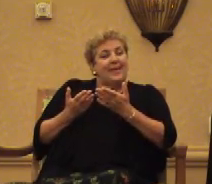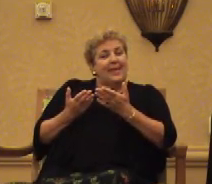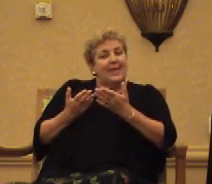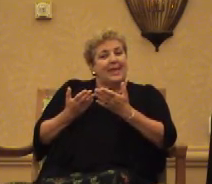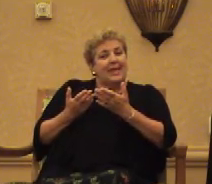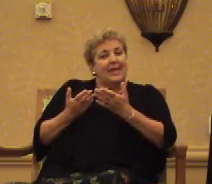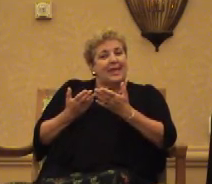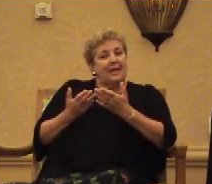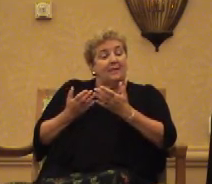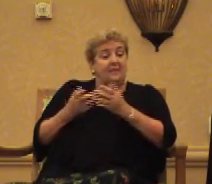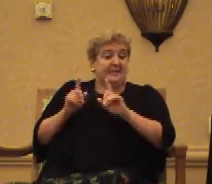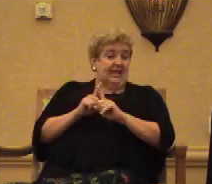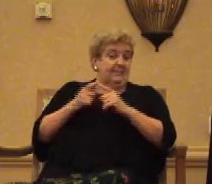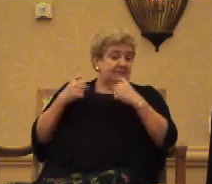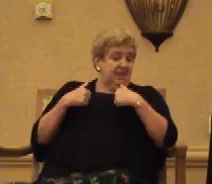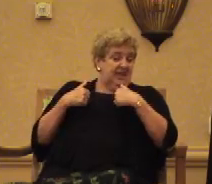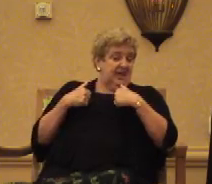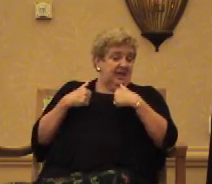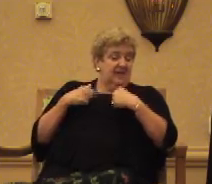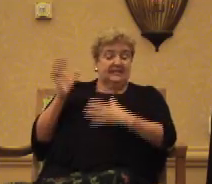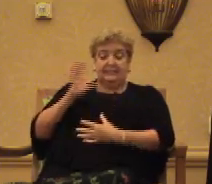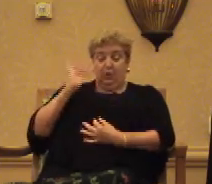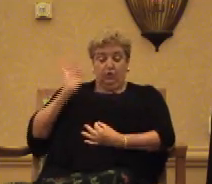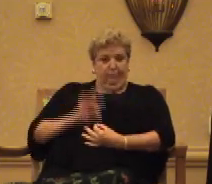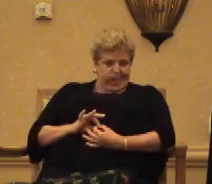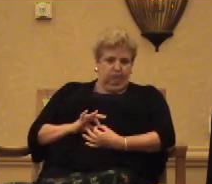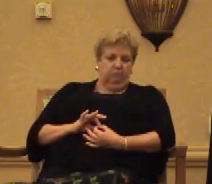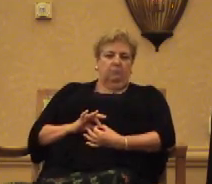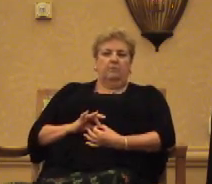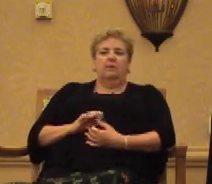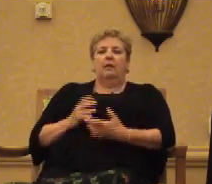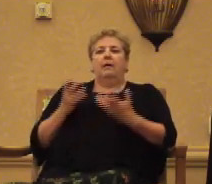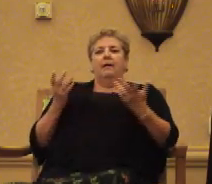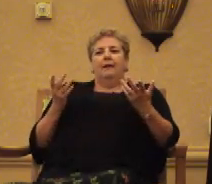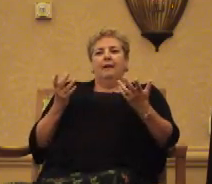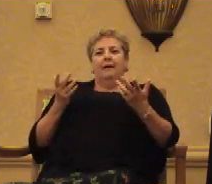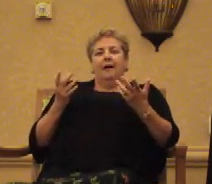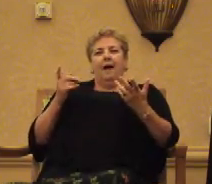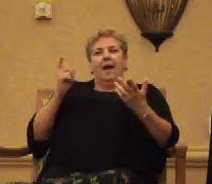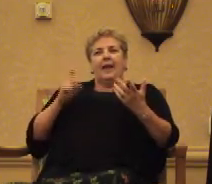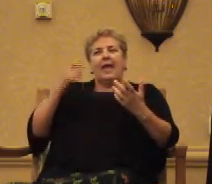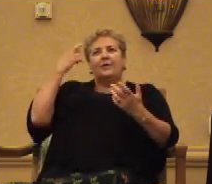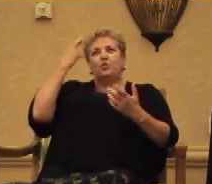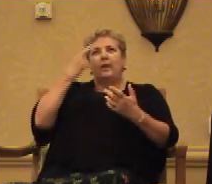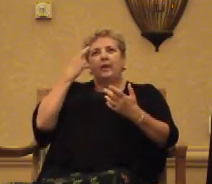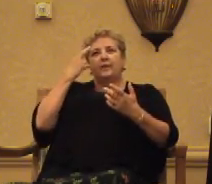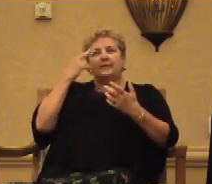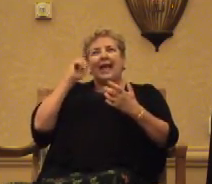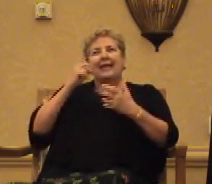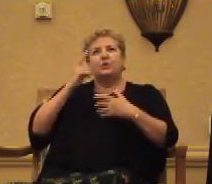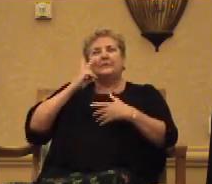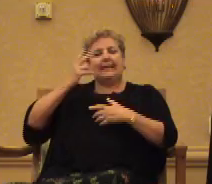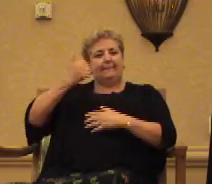me, spiritually sick. That I had to realize, I had to see myself in them.